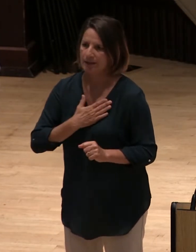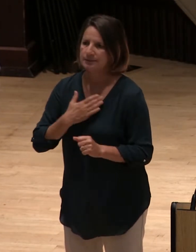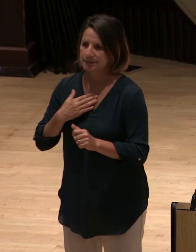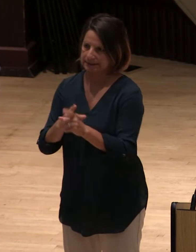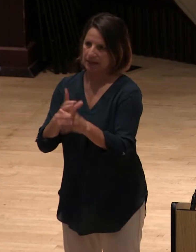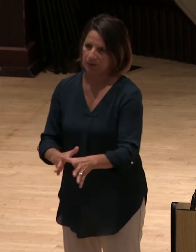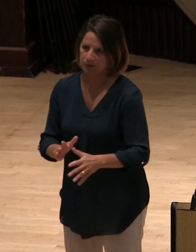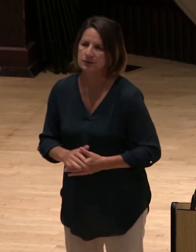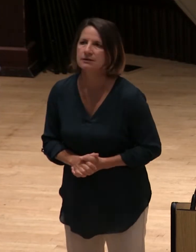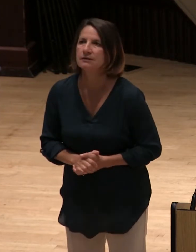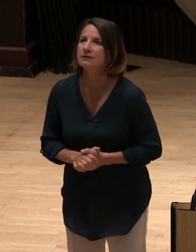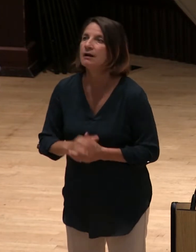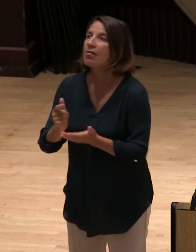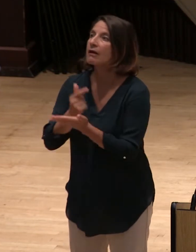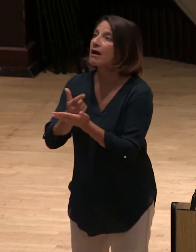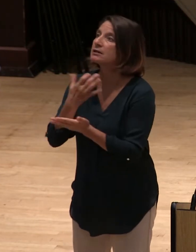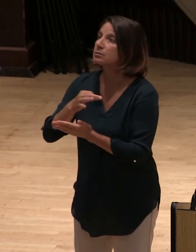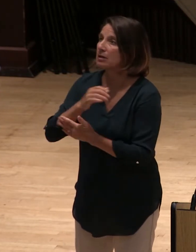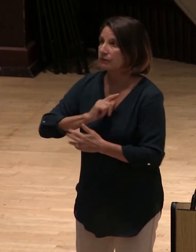of the Lord.